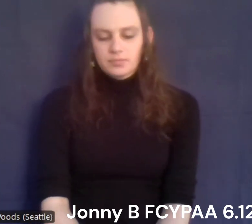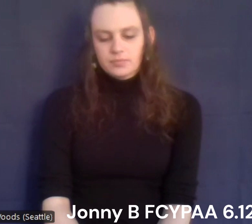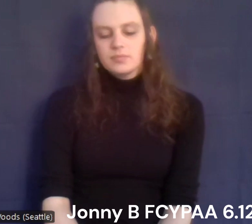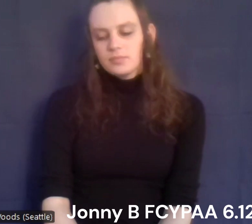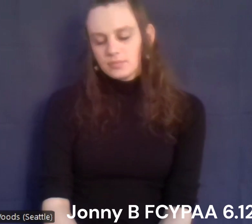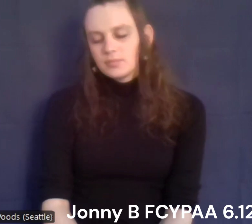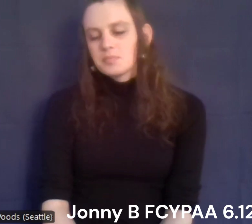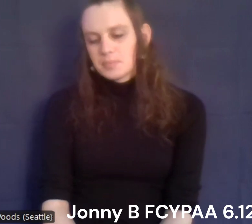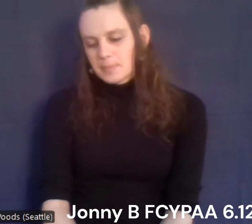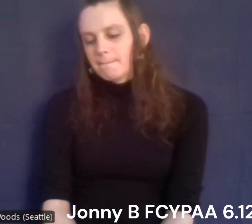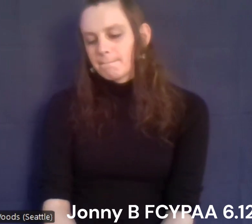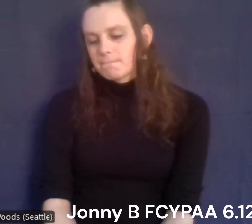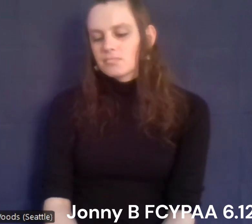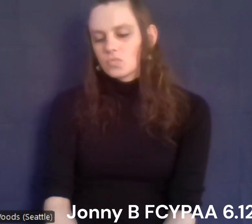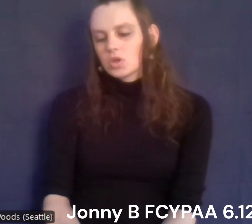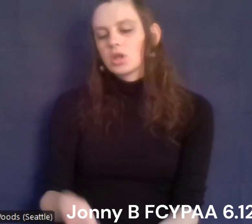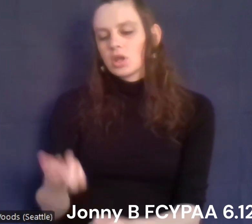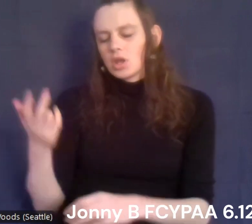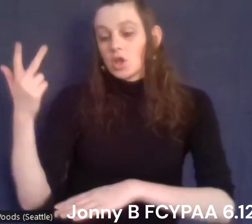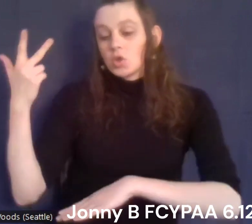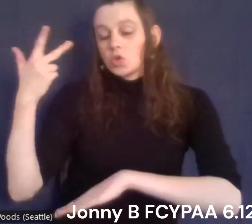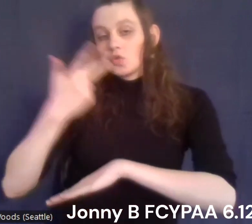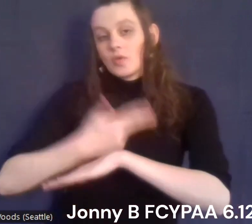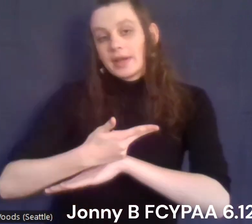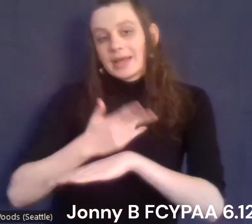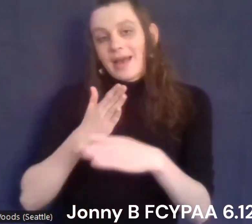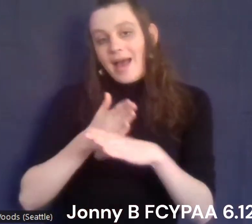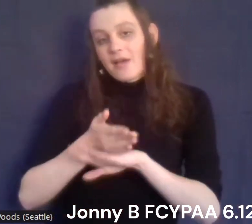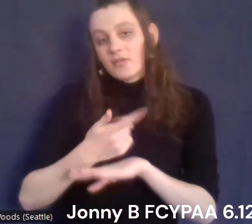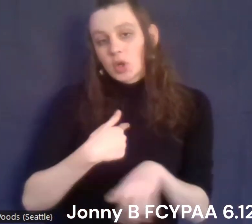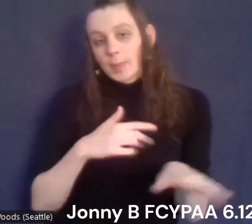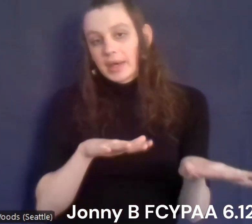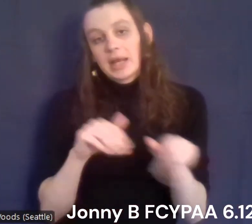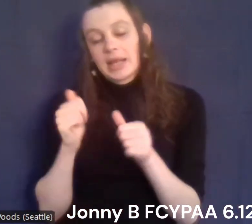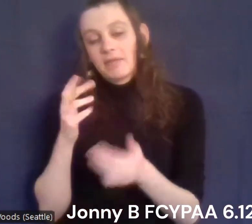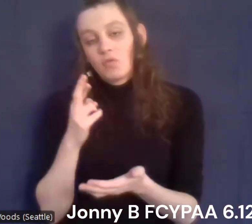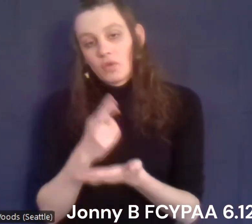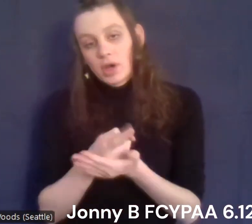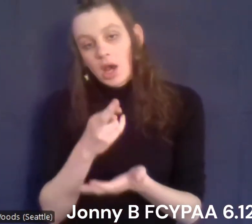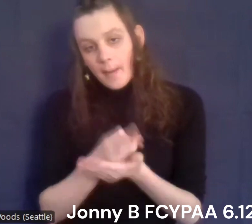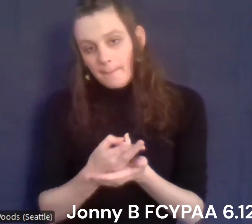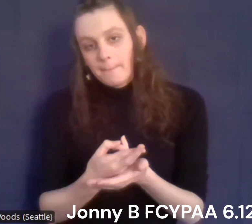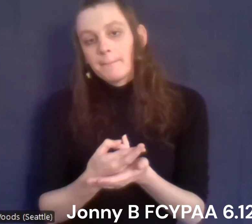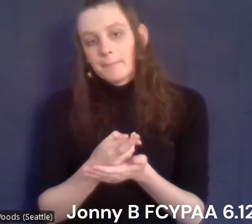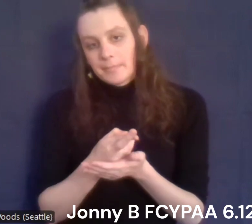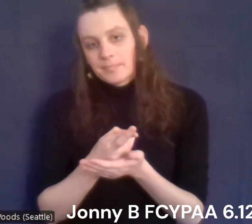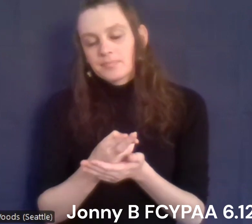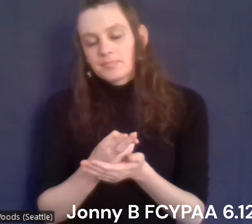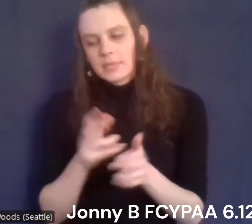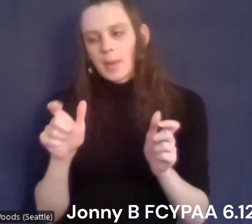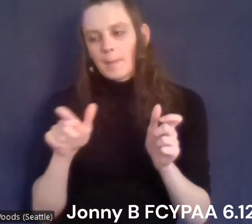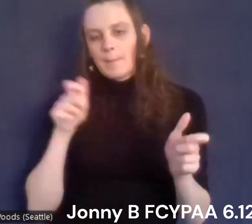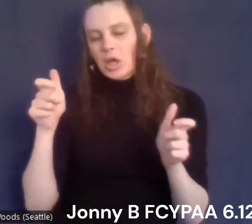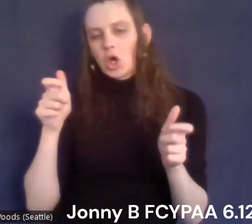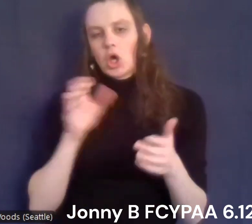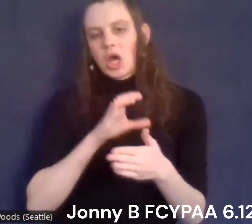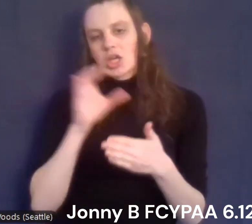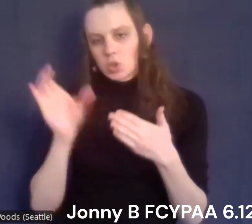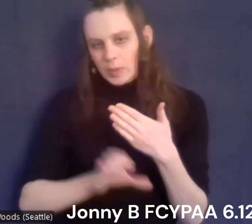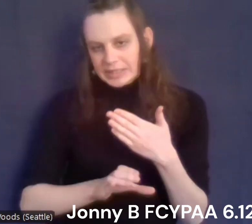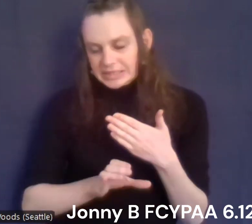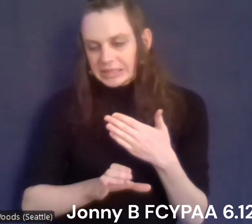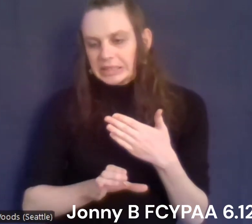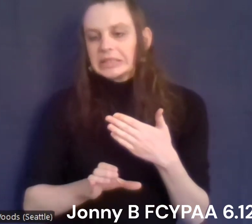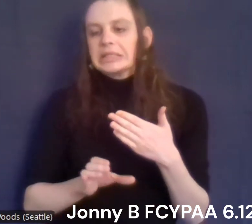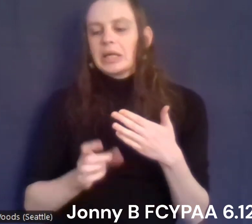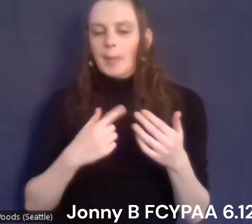within 3 days of being out of the rehab, I got a bigger consequence. I got pulled over. I got a DUI.